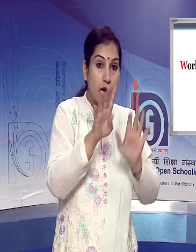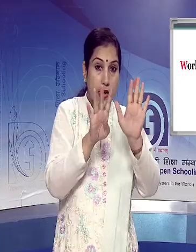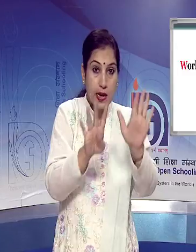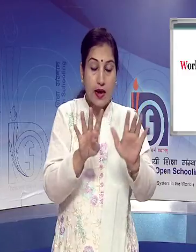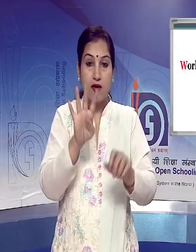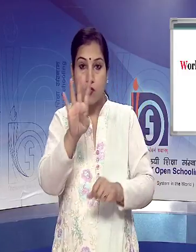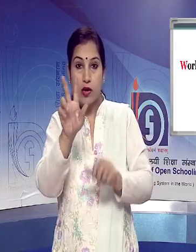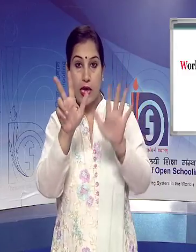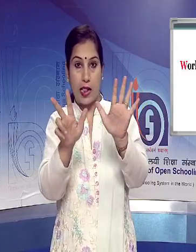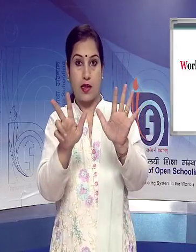1948.